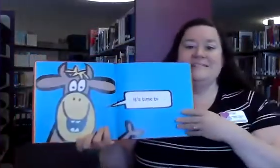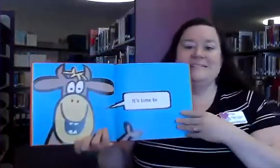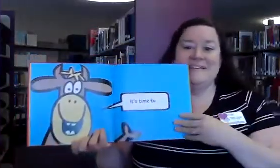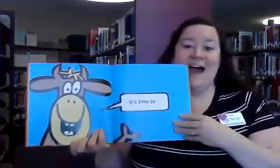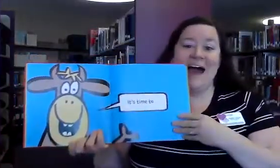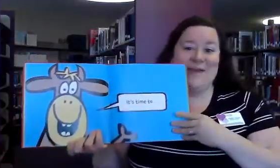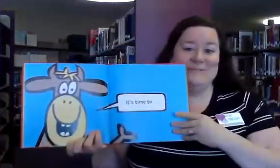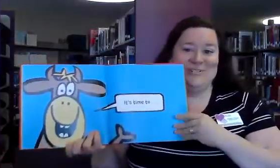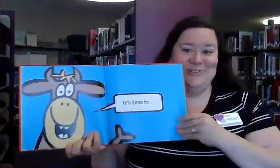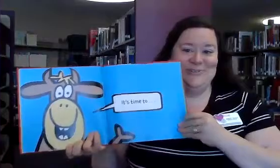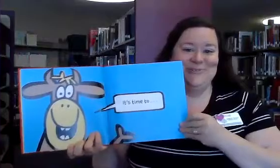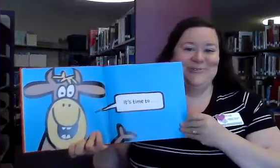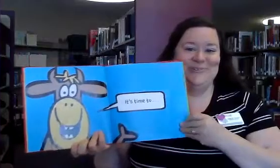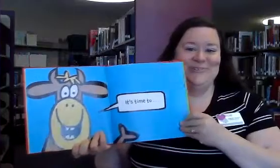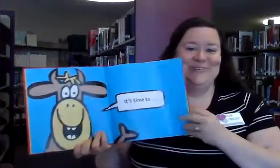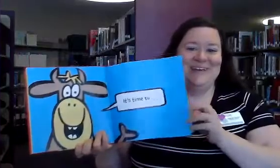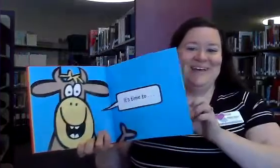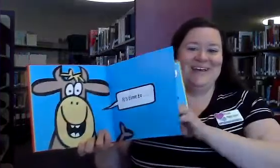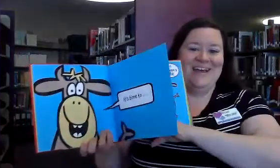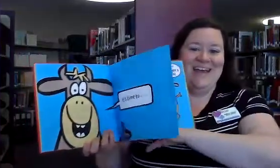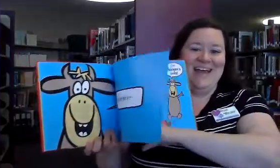It's time to